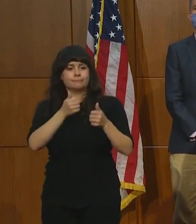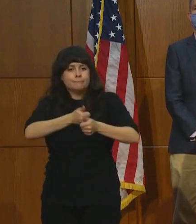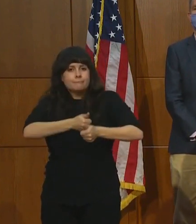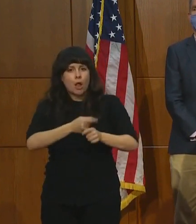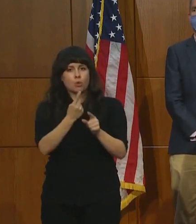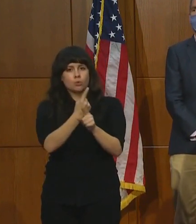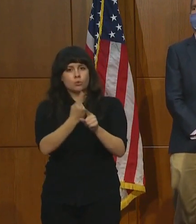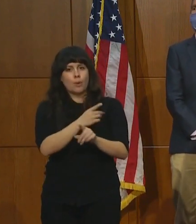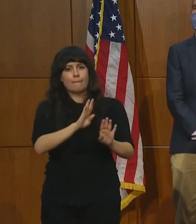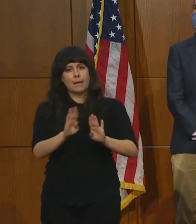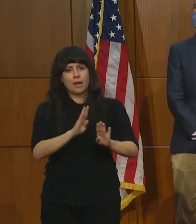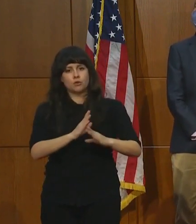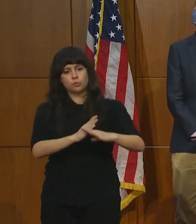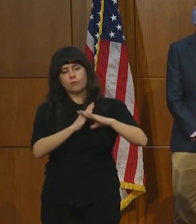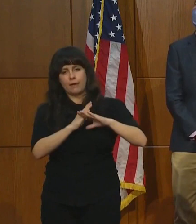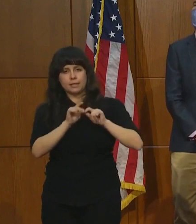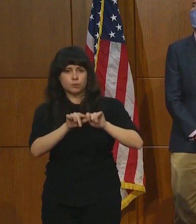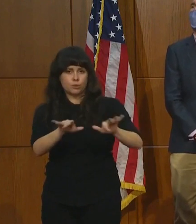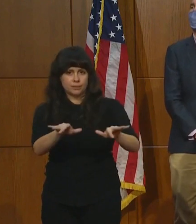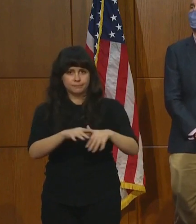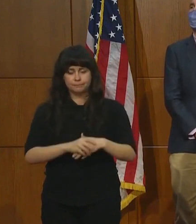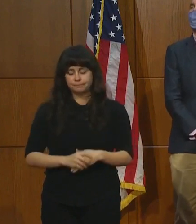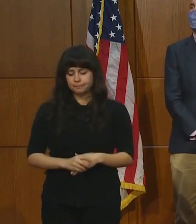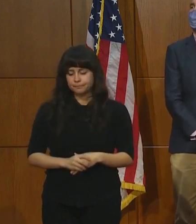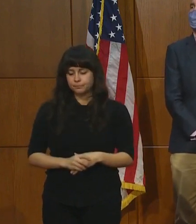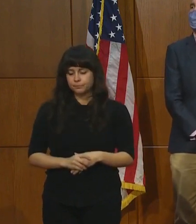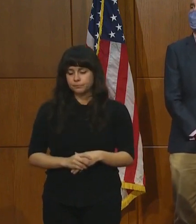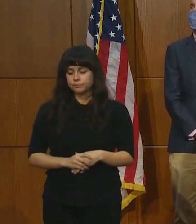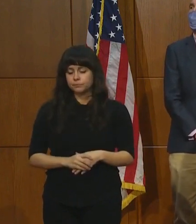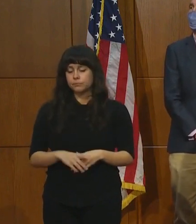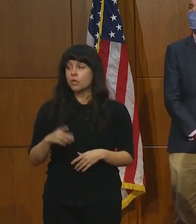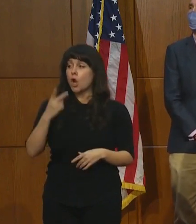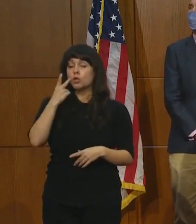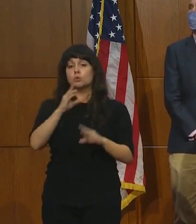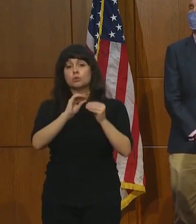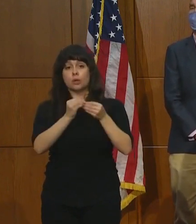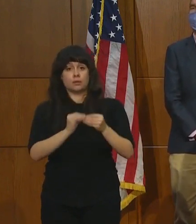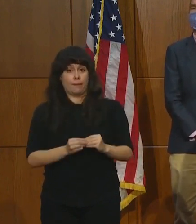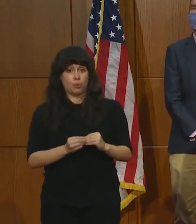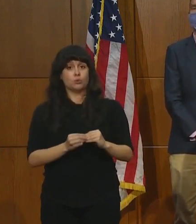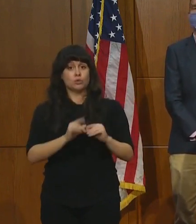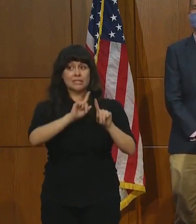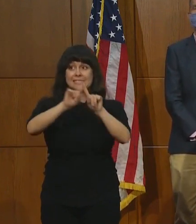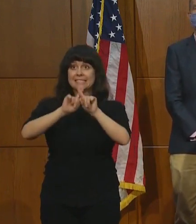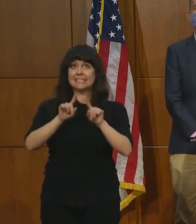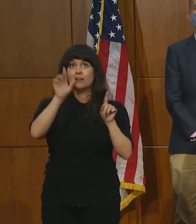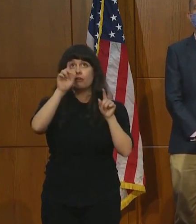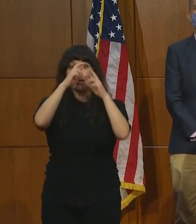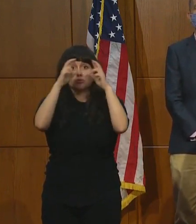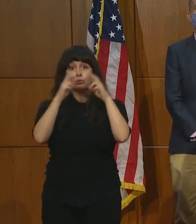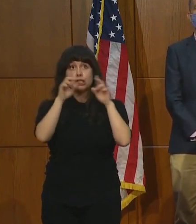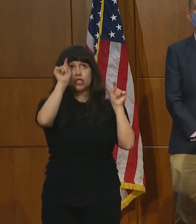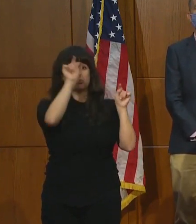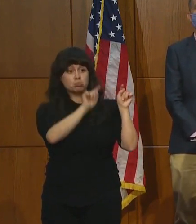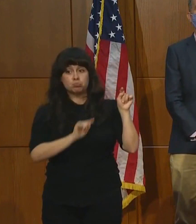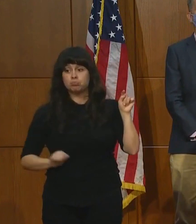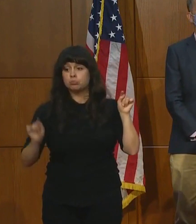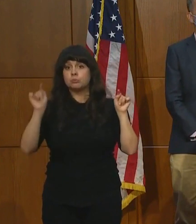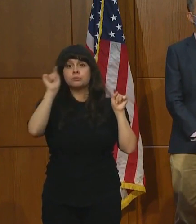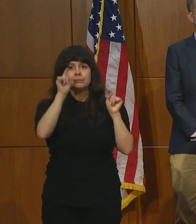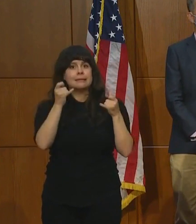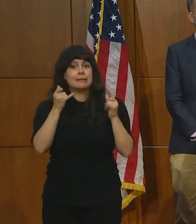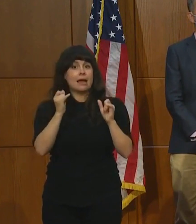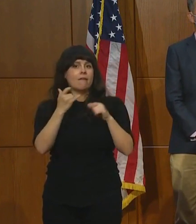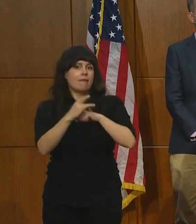the spread of the virus. The data that you saw the governor present on the various regions is now available on